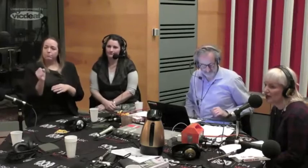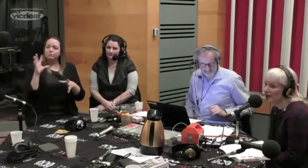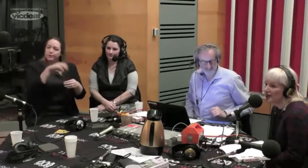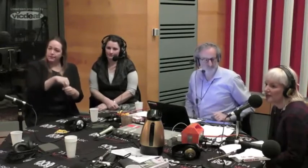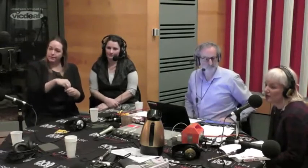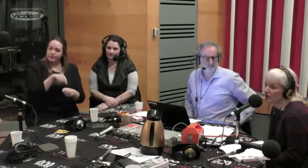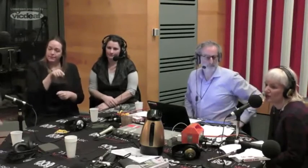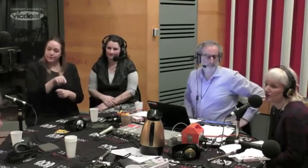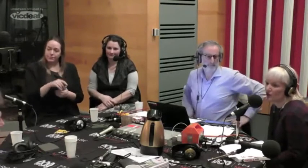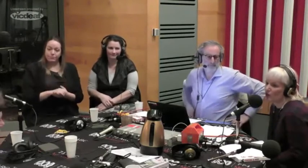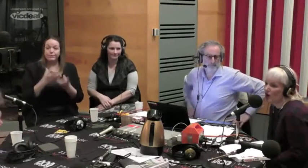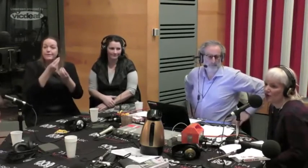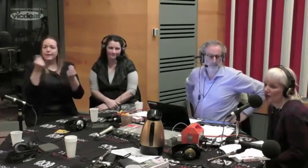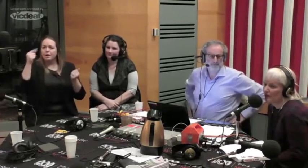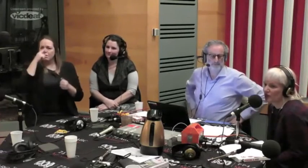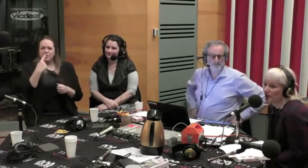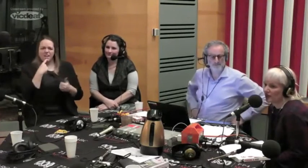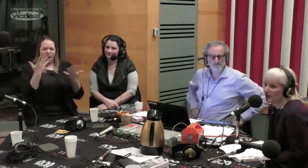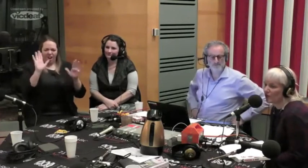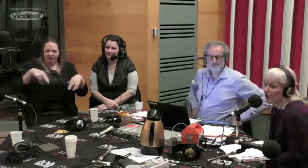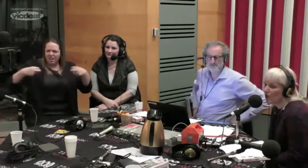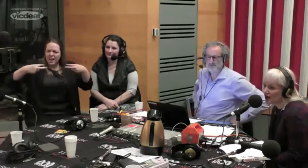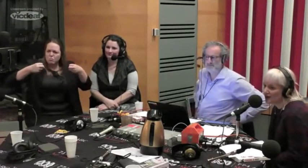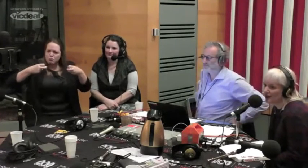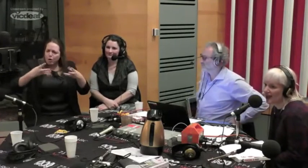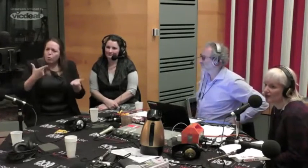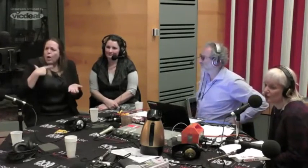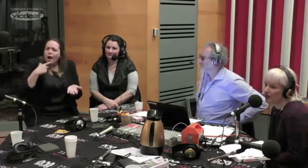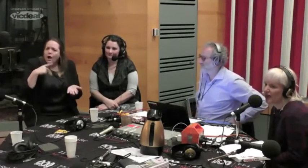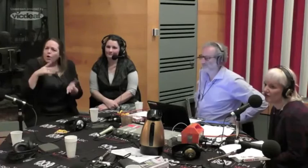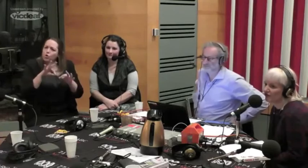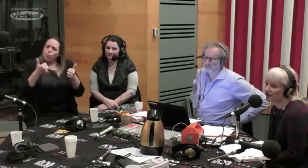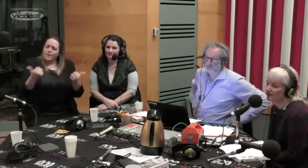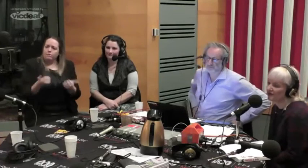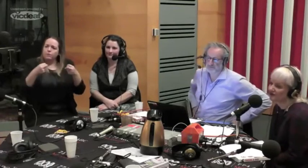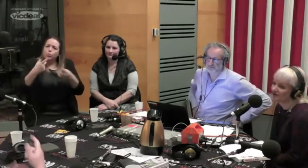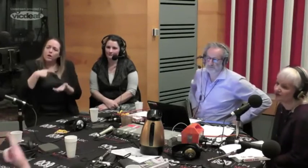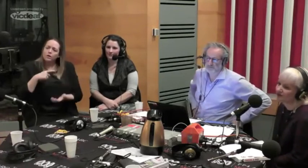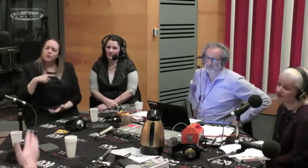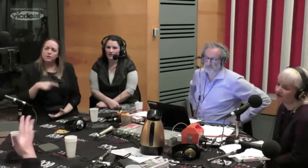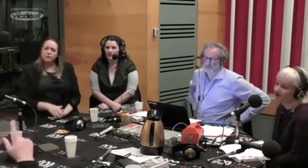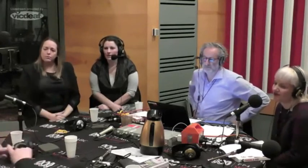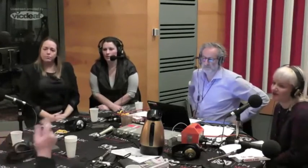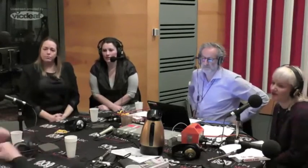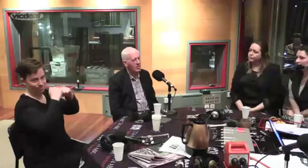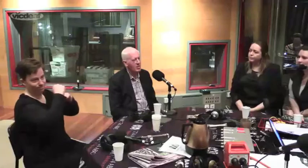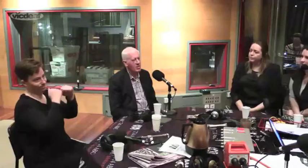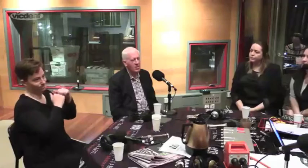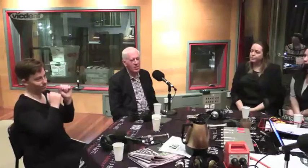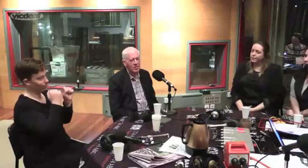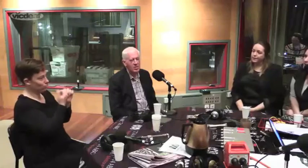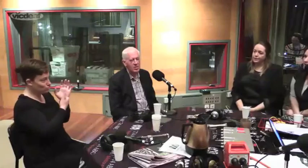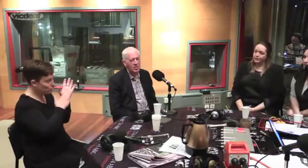of that. Some people have said, well, why not captioning? Why isn't that good enough? Yeah, well, I guess